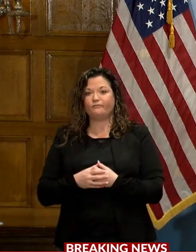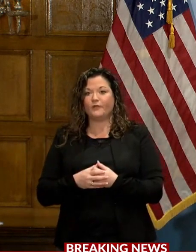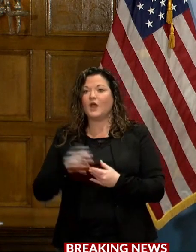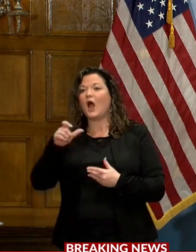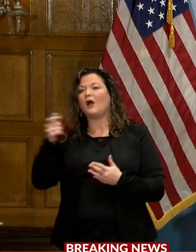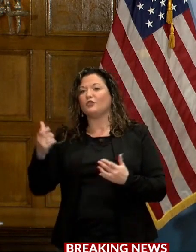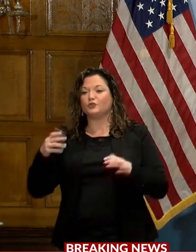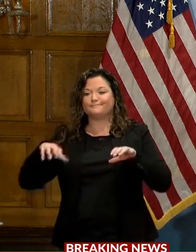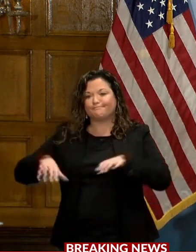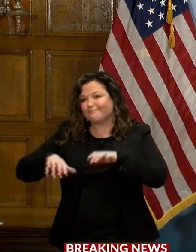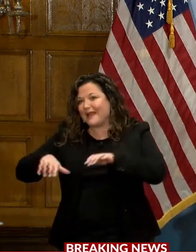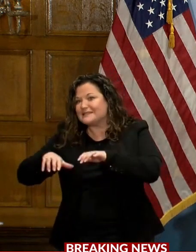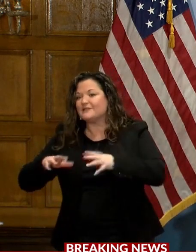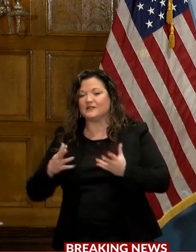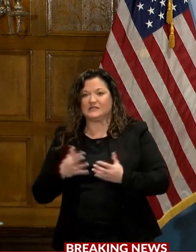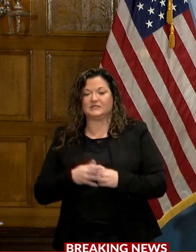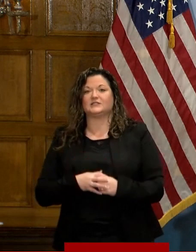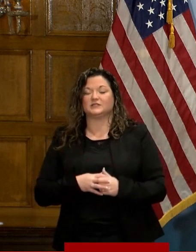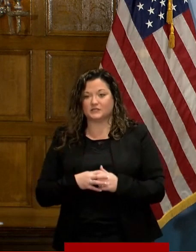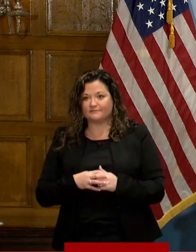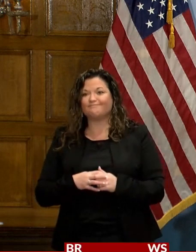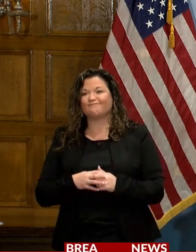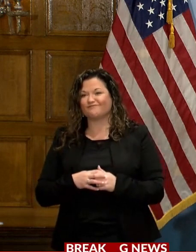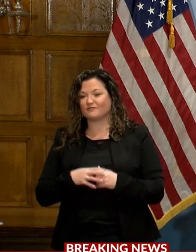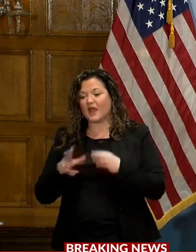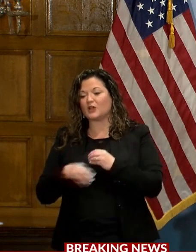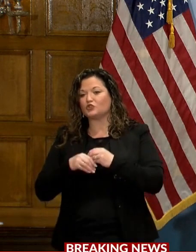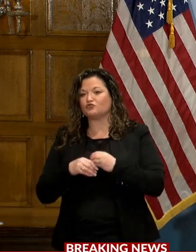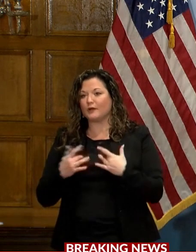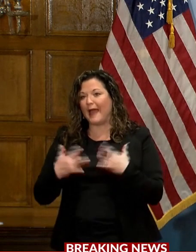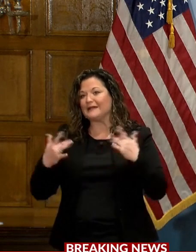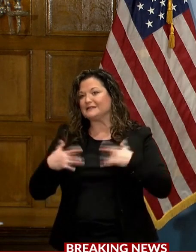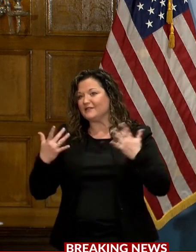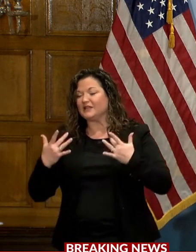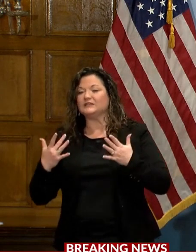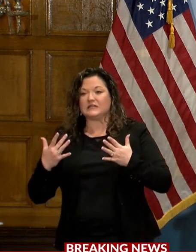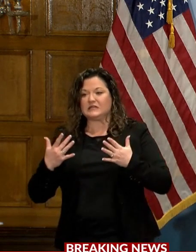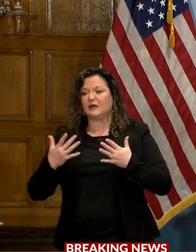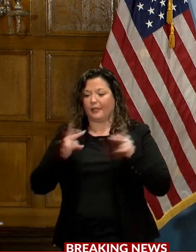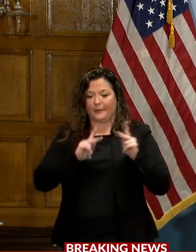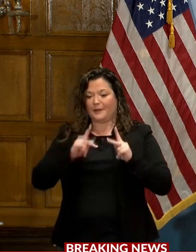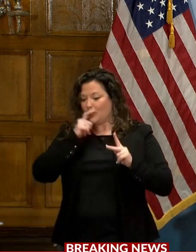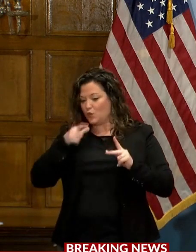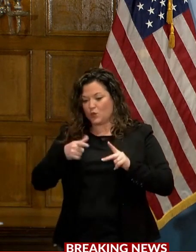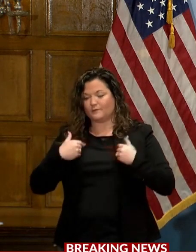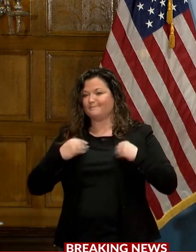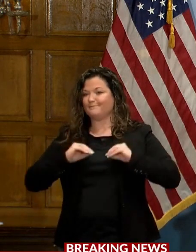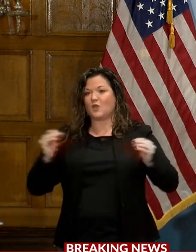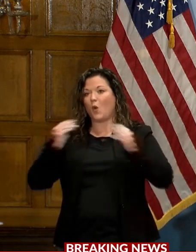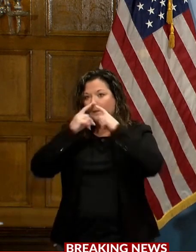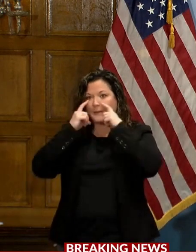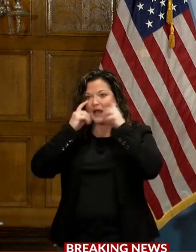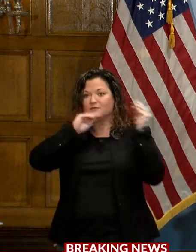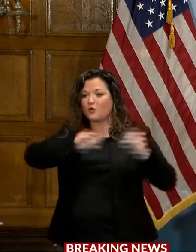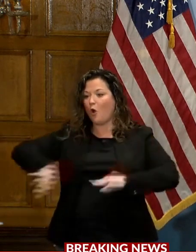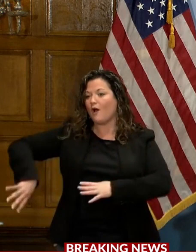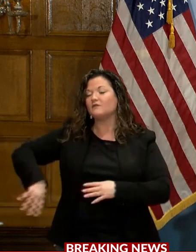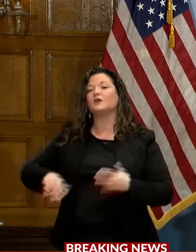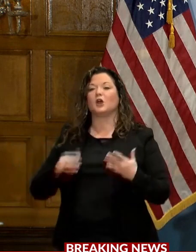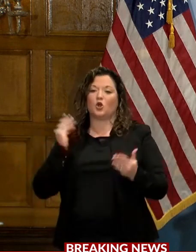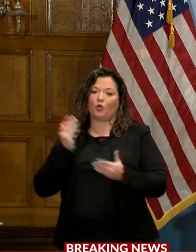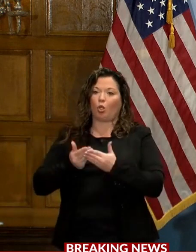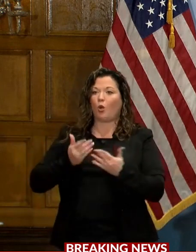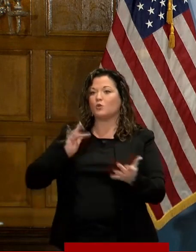other activities, that extracurricular activities where the individuals are unmasked and where there's close